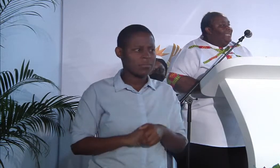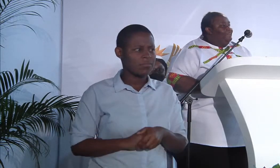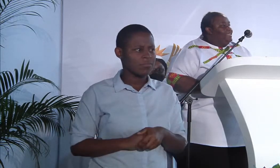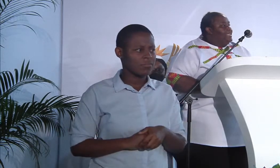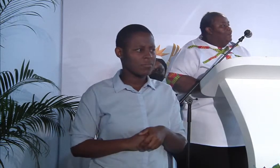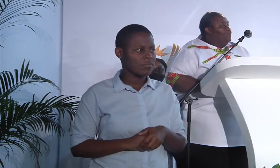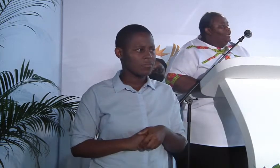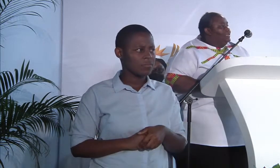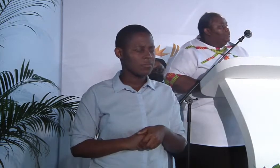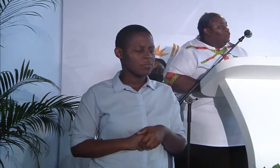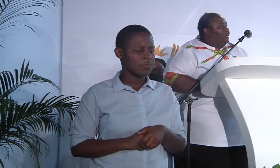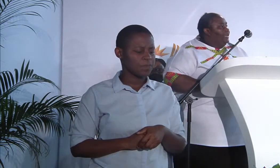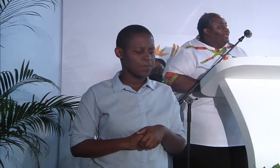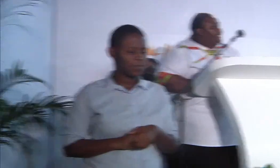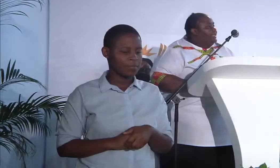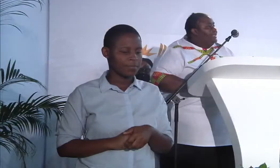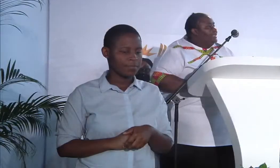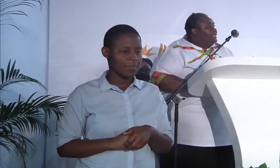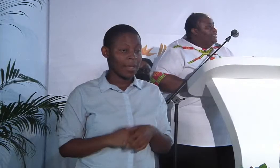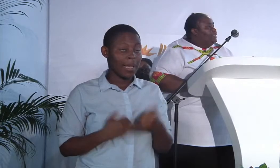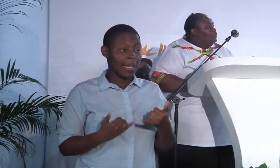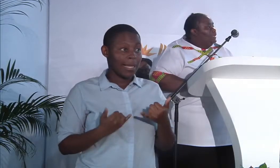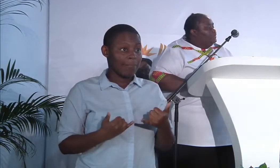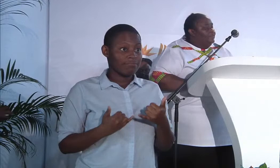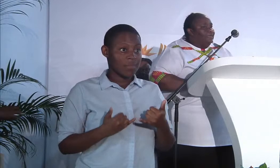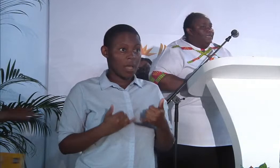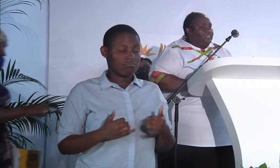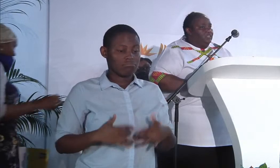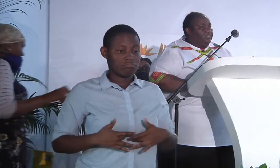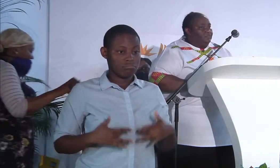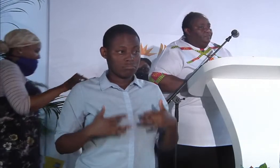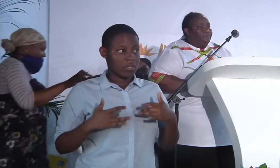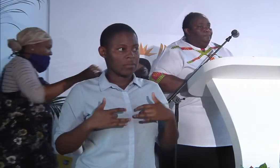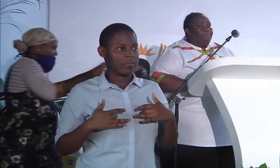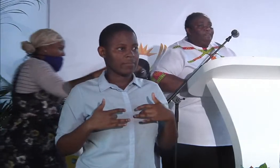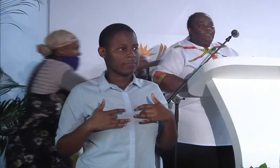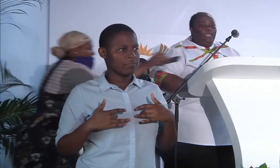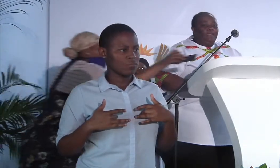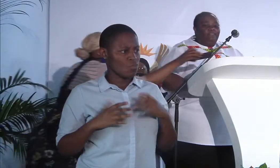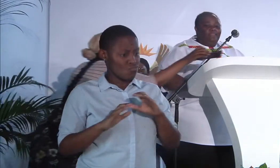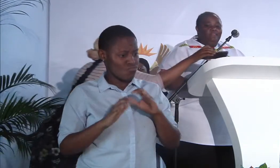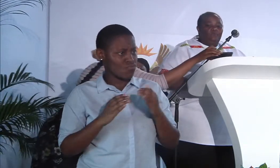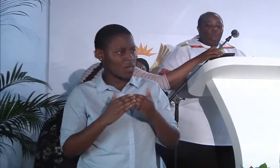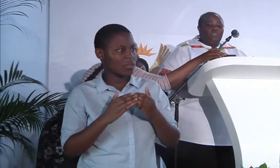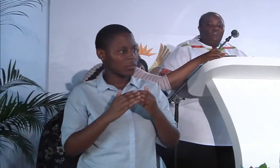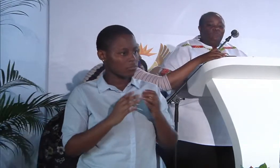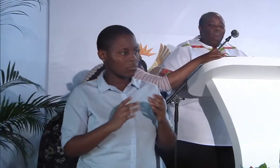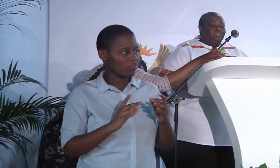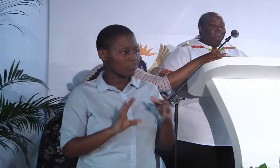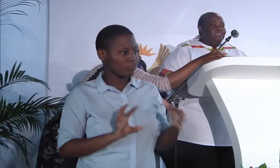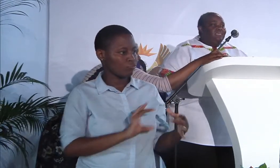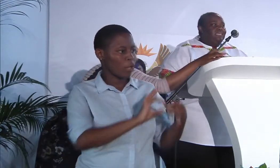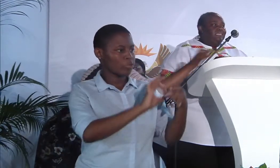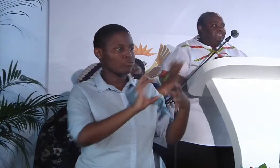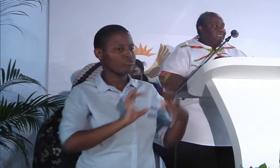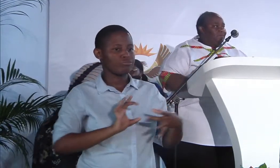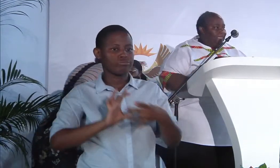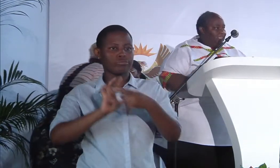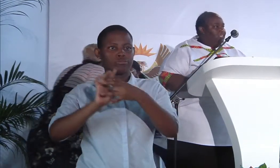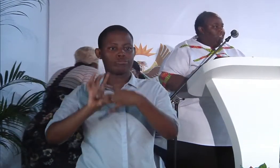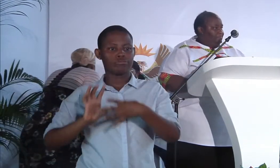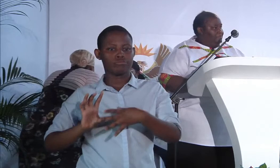We are living in a world where it's a world of a relationship. Anything that we use, it's